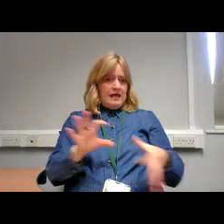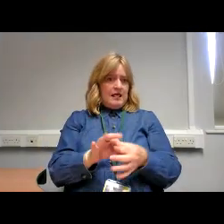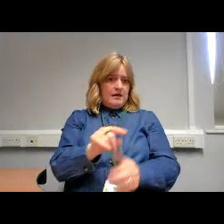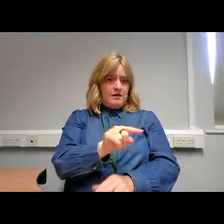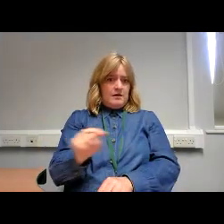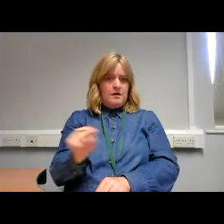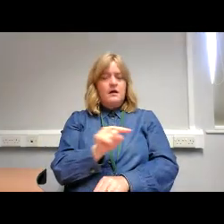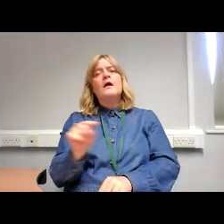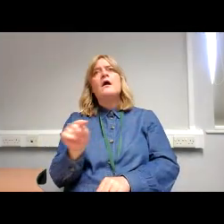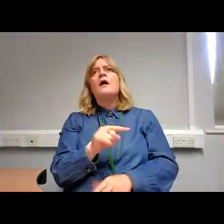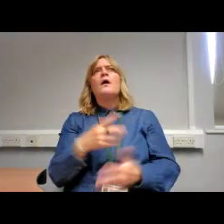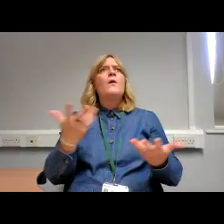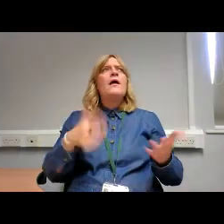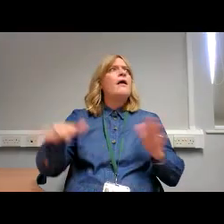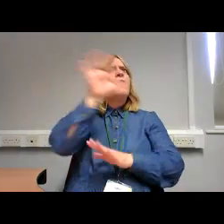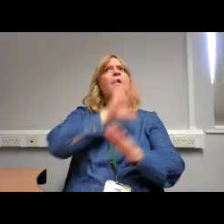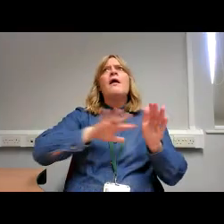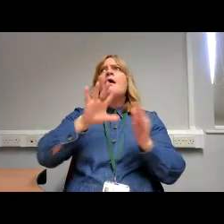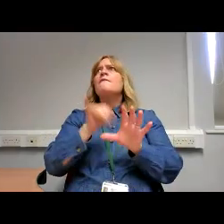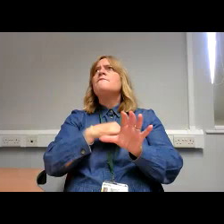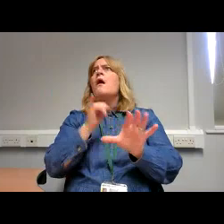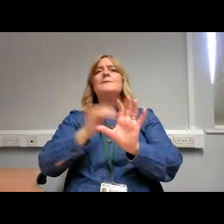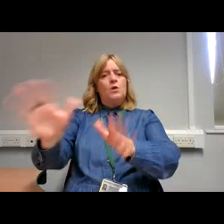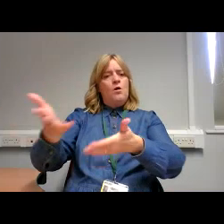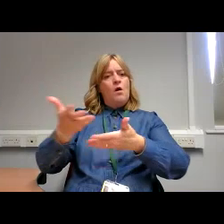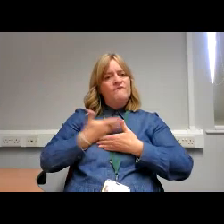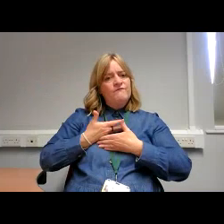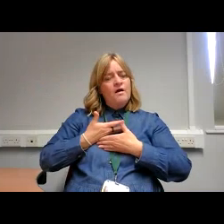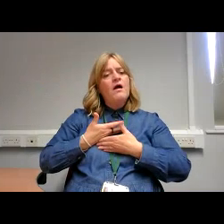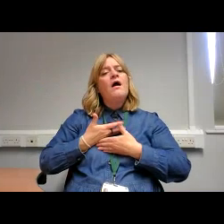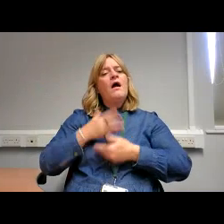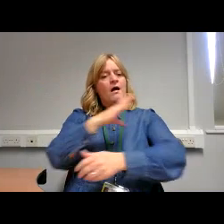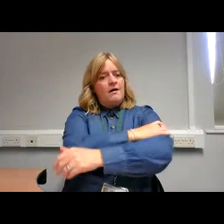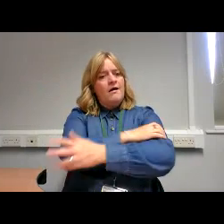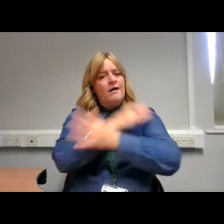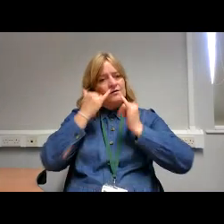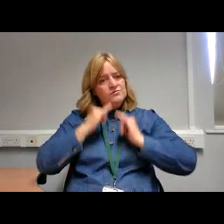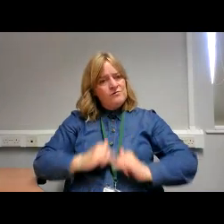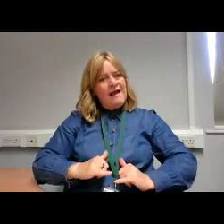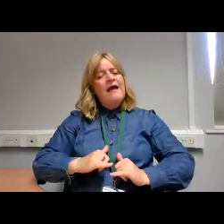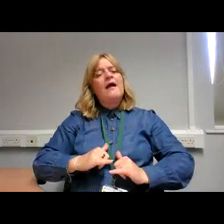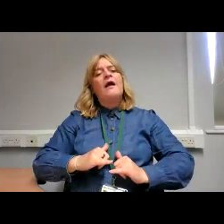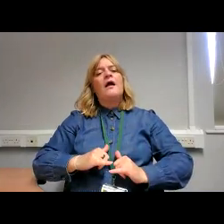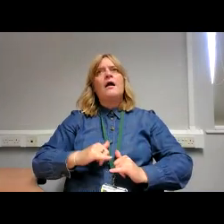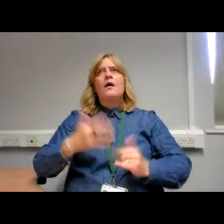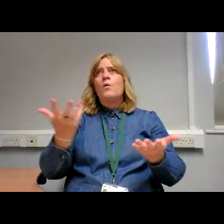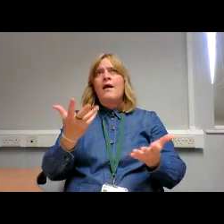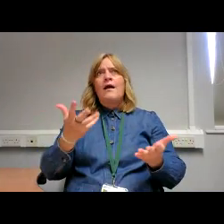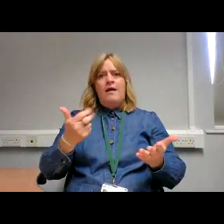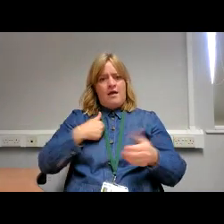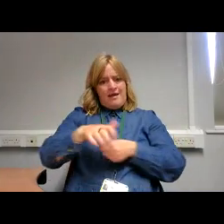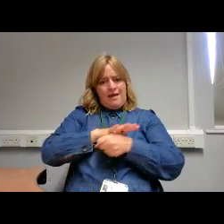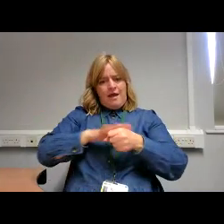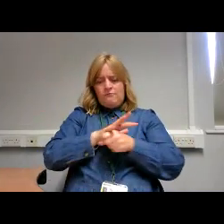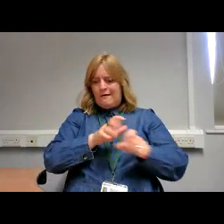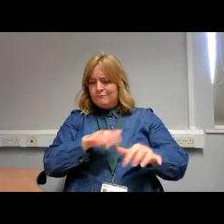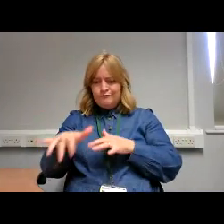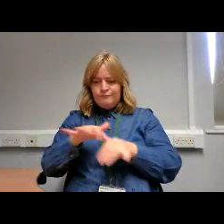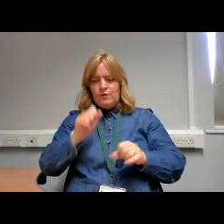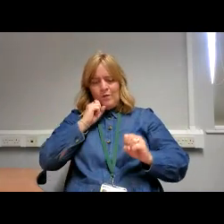Google that to find a pharmacy that offers blood pressure checks. And that will give you a list of pharmacies in your area once you pop your area into that